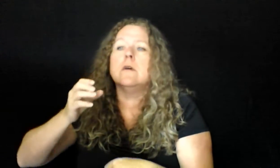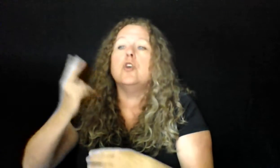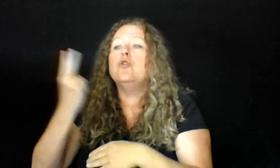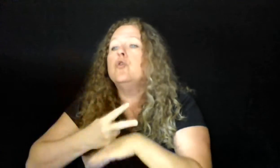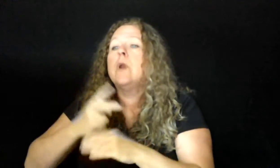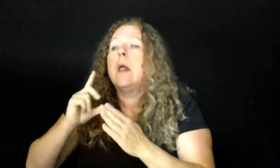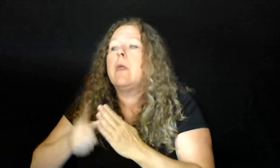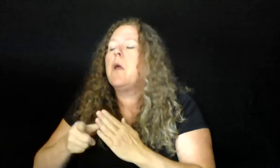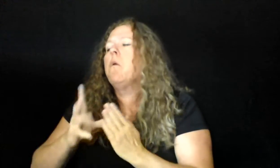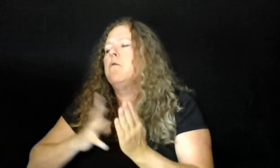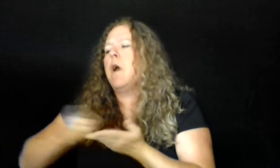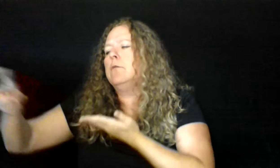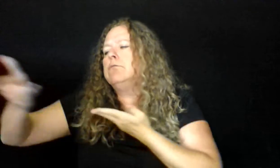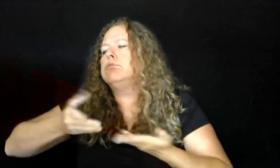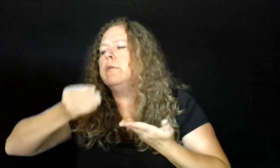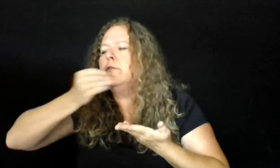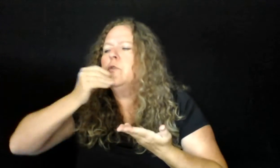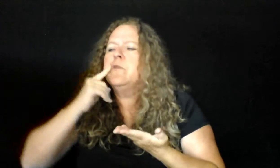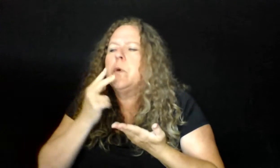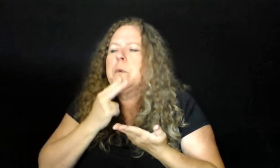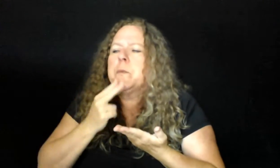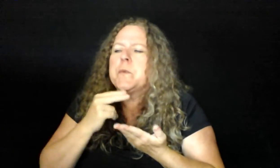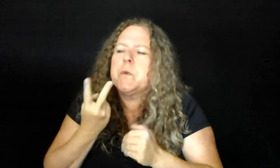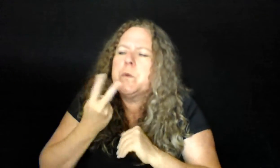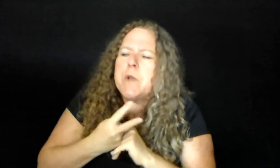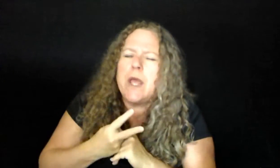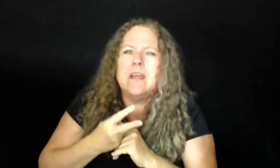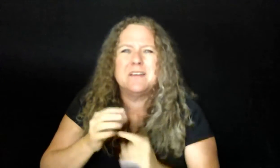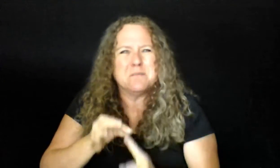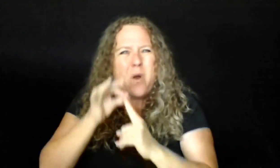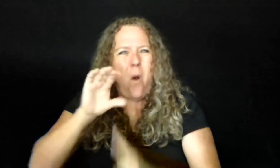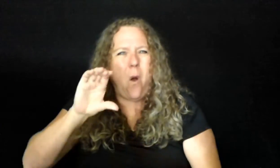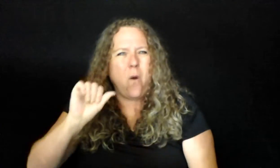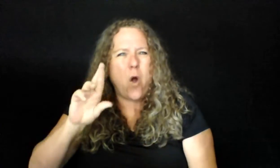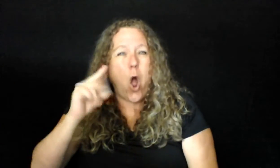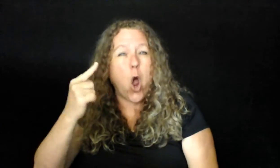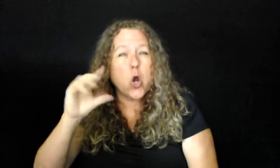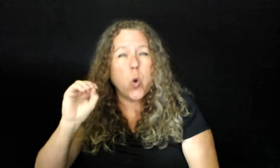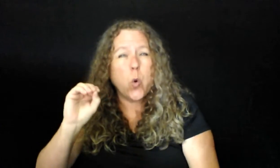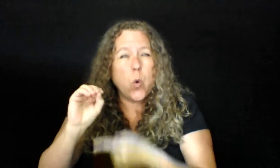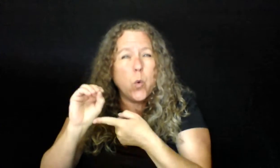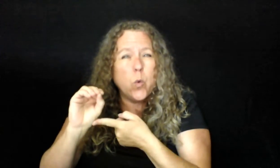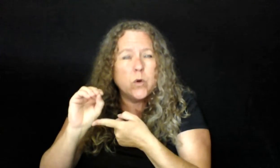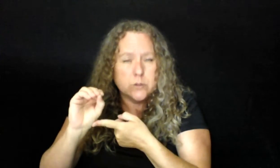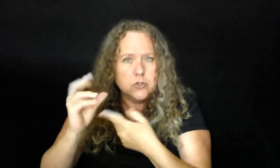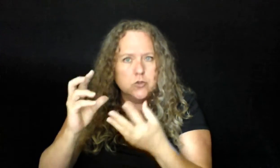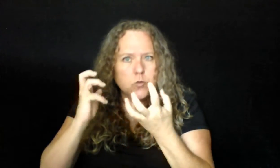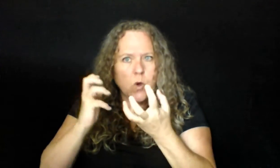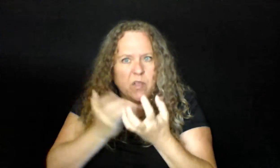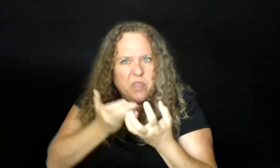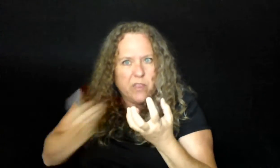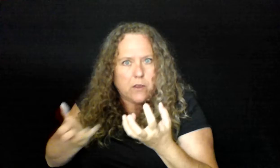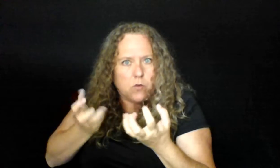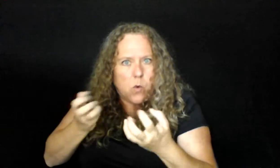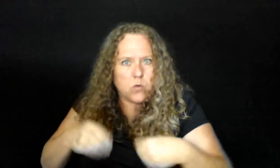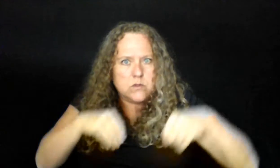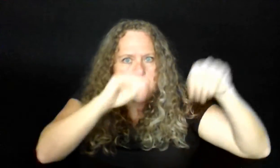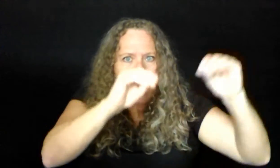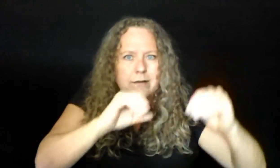bring on 2 days worth of food, especially on a cargo ship where you want all your weight to be the cargo that you're going to sell in Italy, right? You don't want to fill